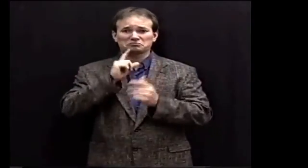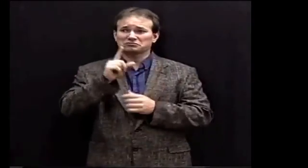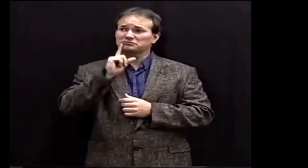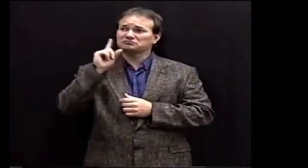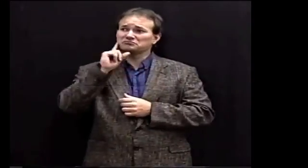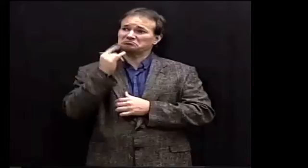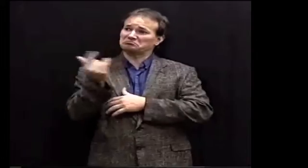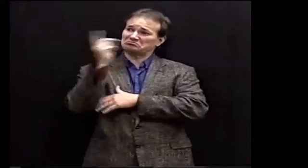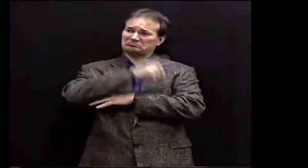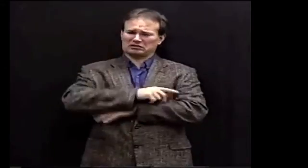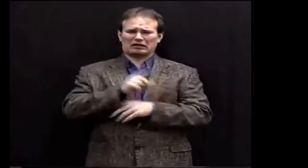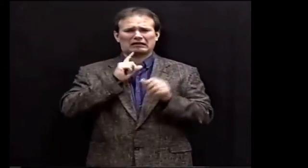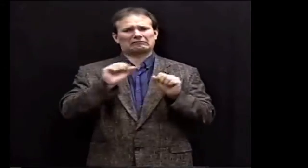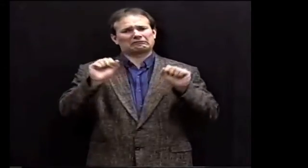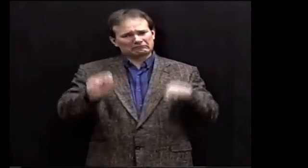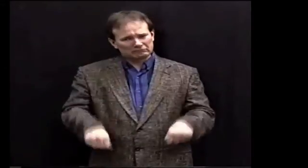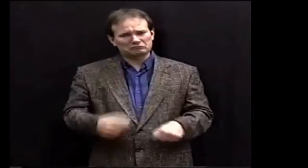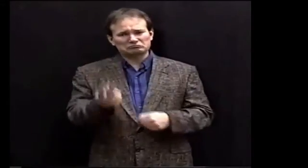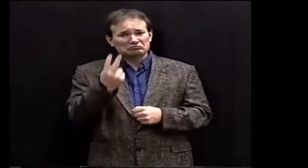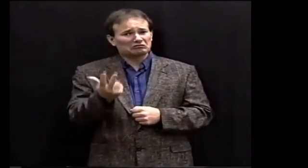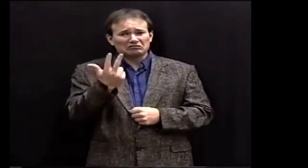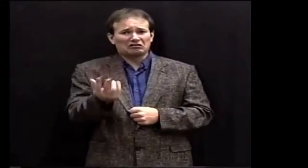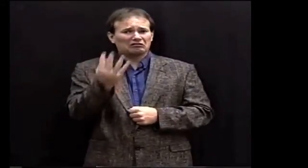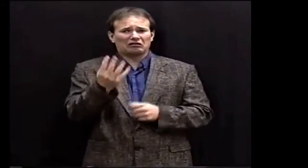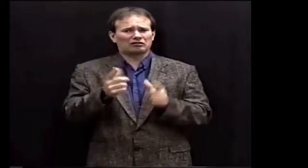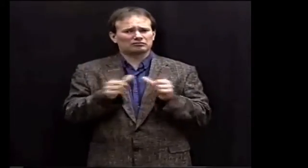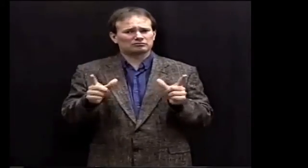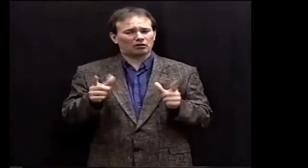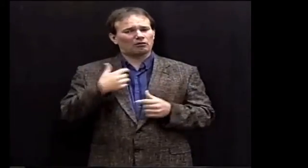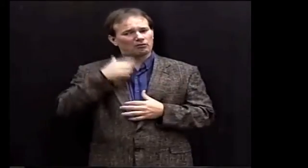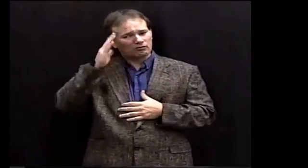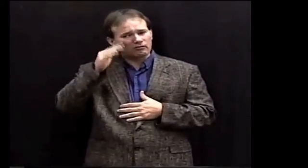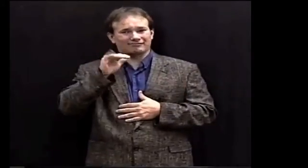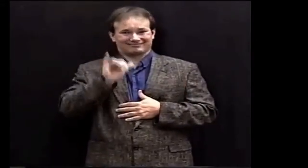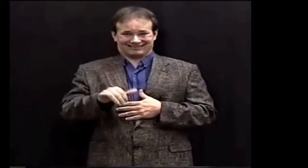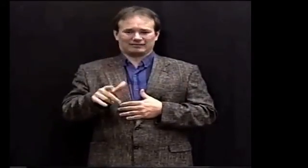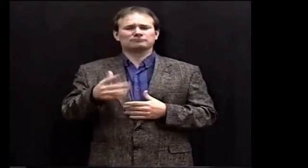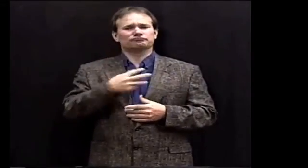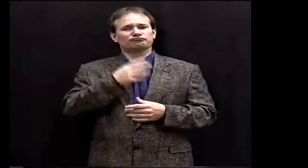But this video proves that deaf people can be bilingual or even trilingual.